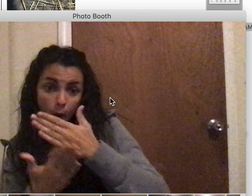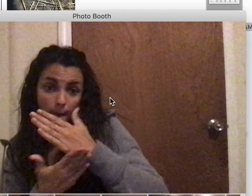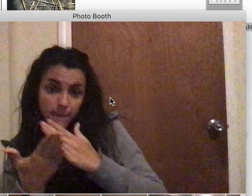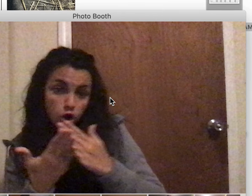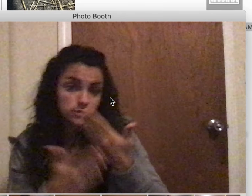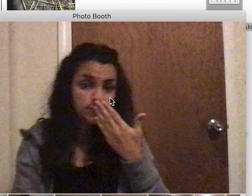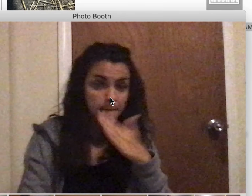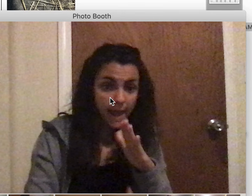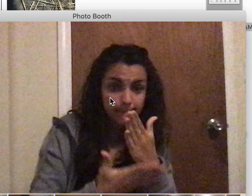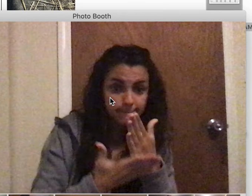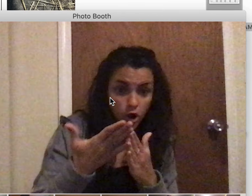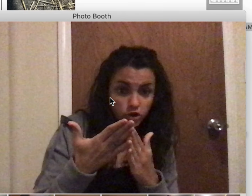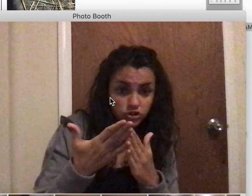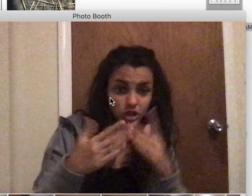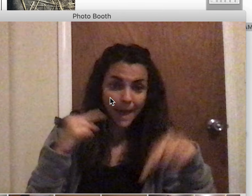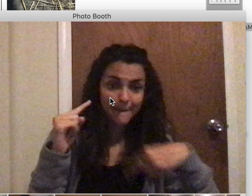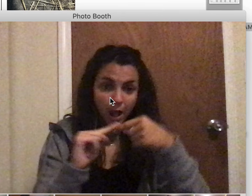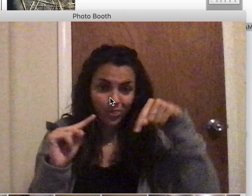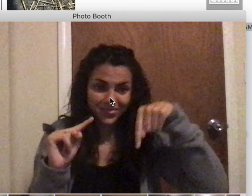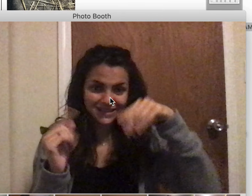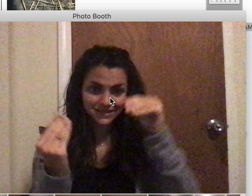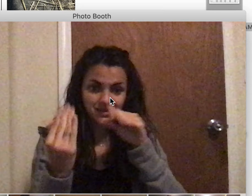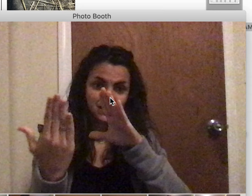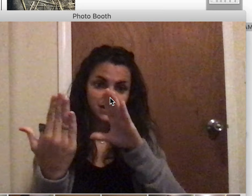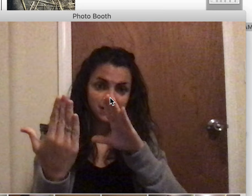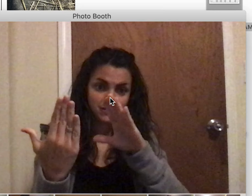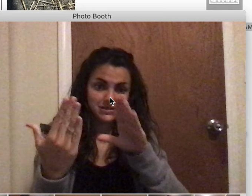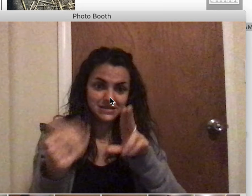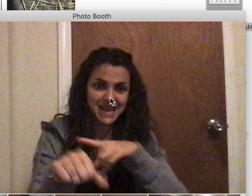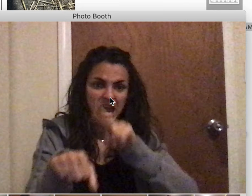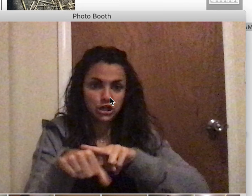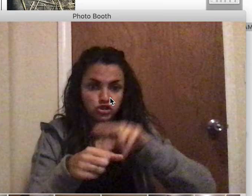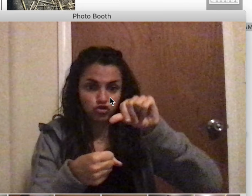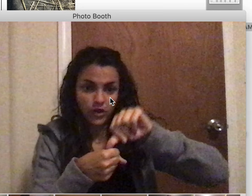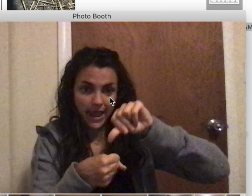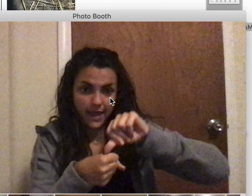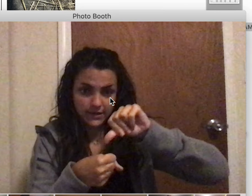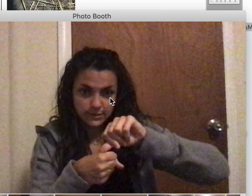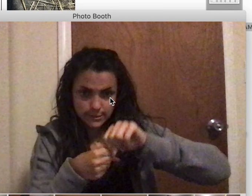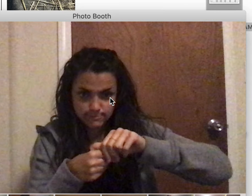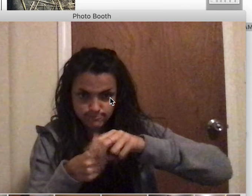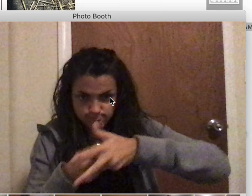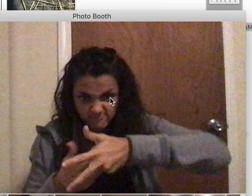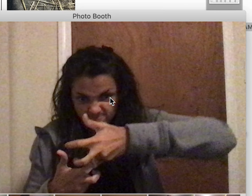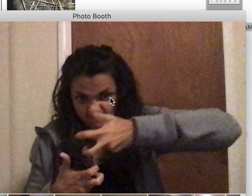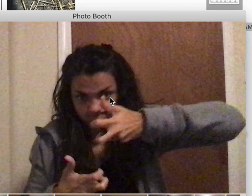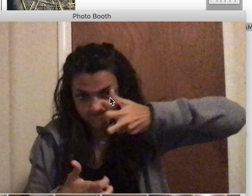more to this method of natural gas selection.